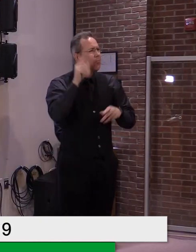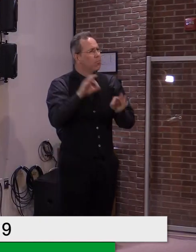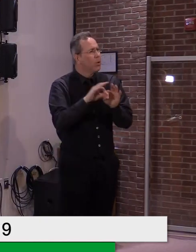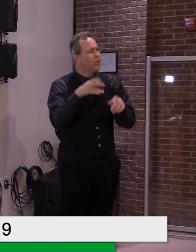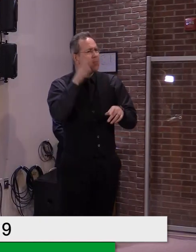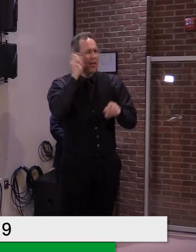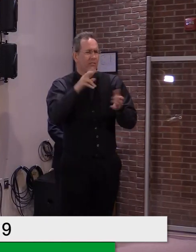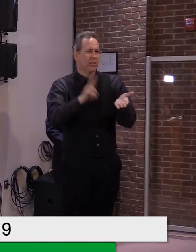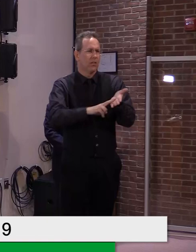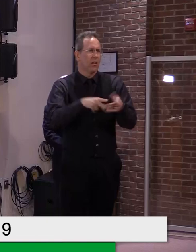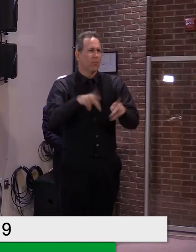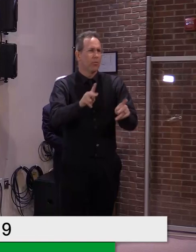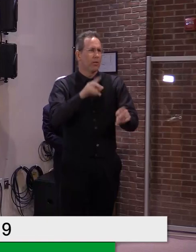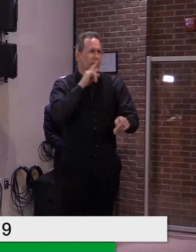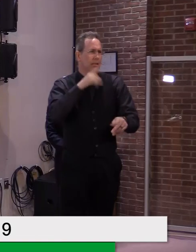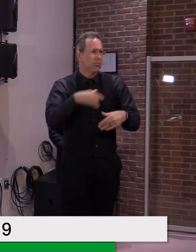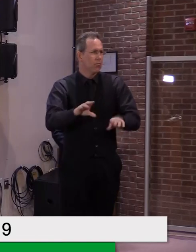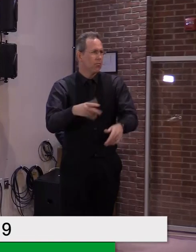until the age of 18.